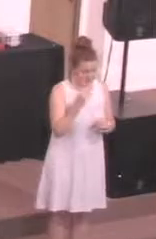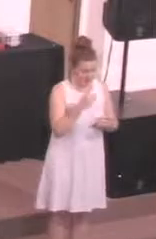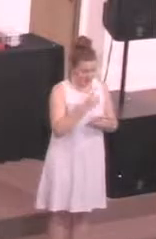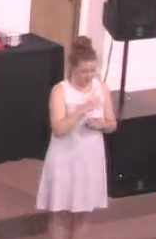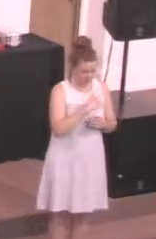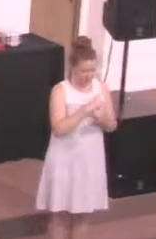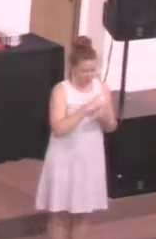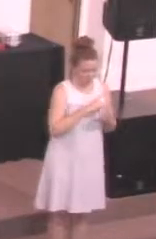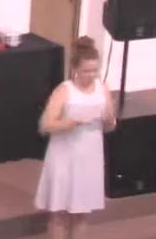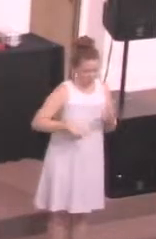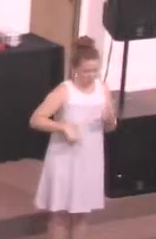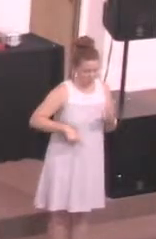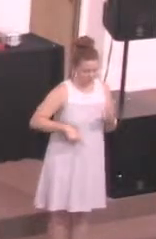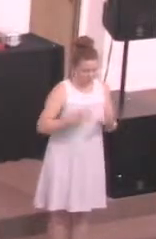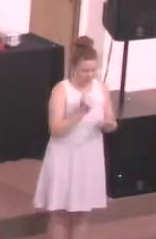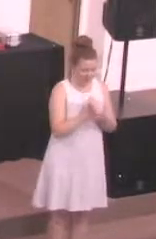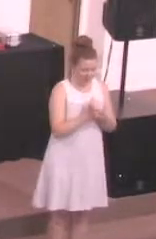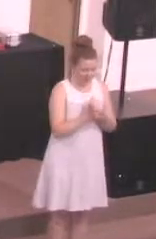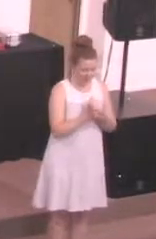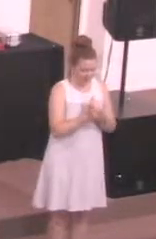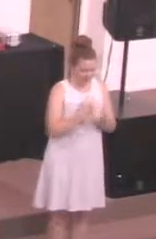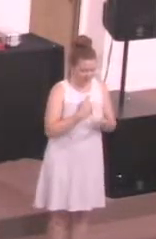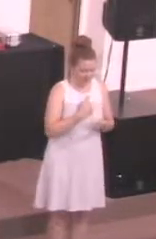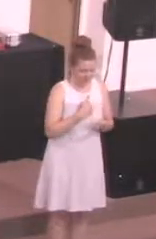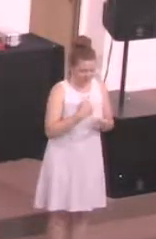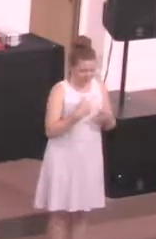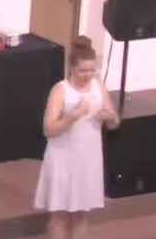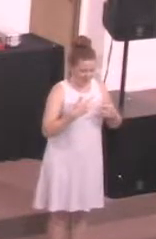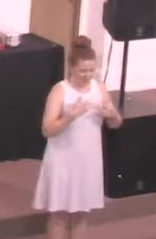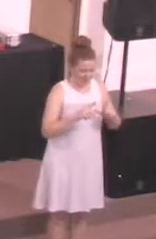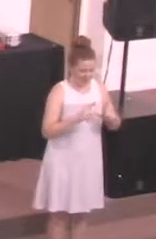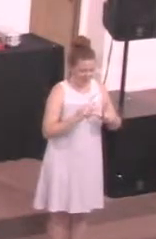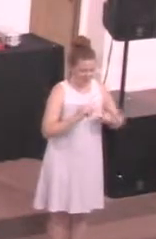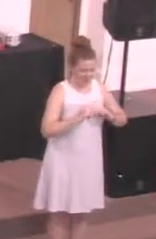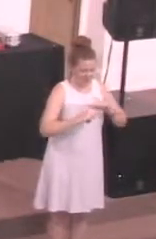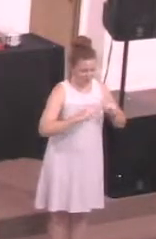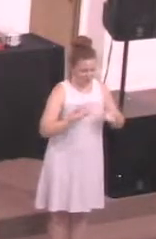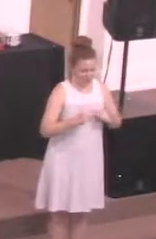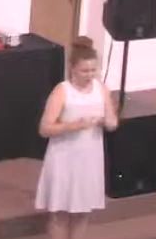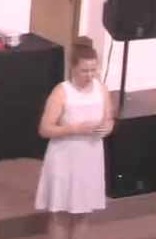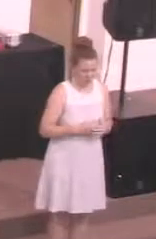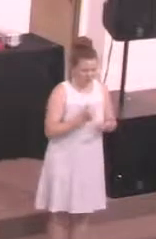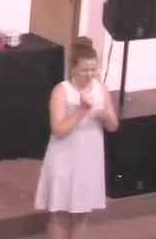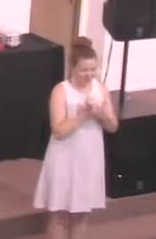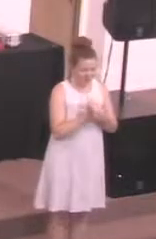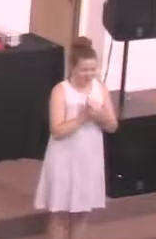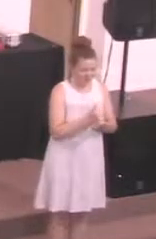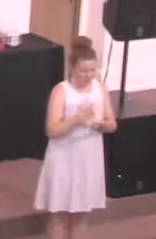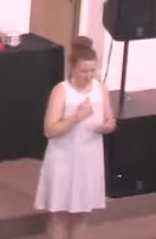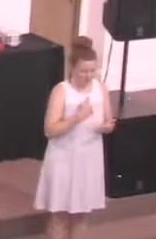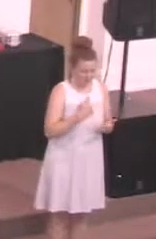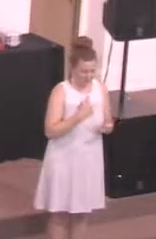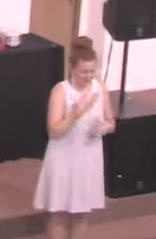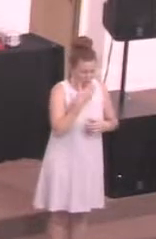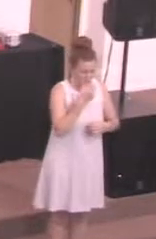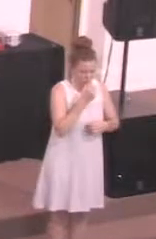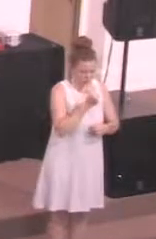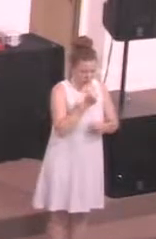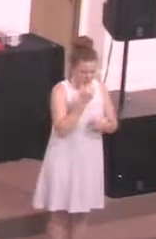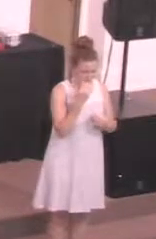Lord, help me to let go. Help me to trust